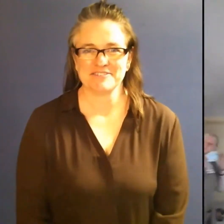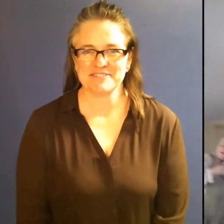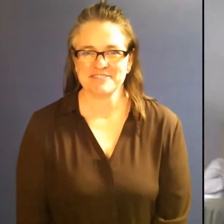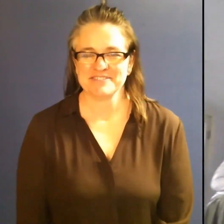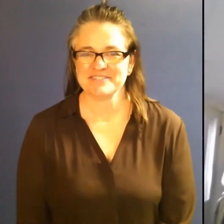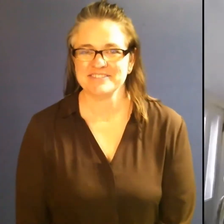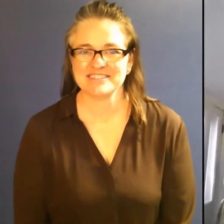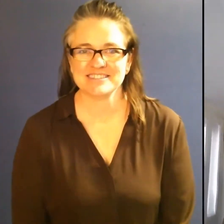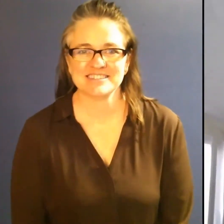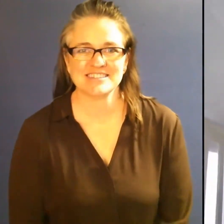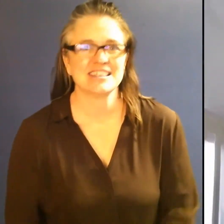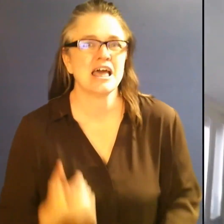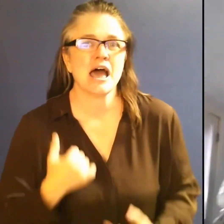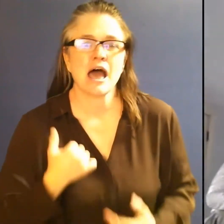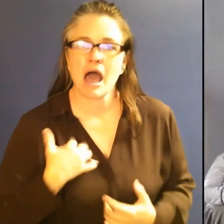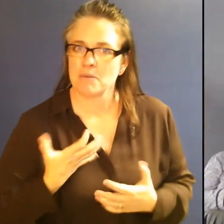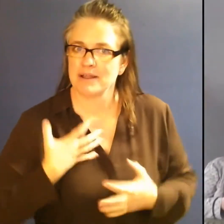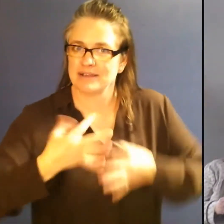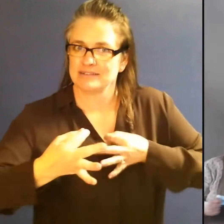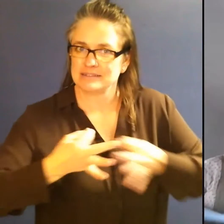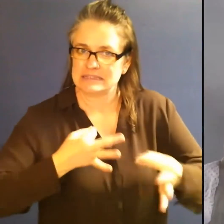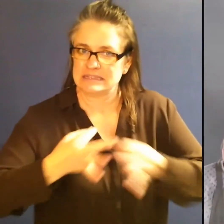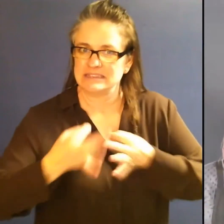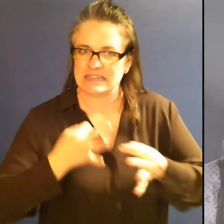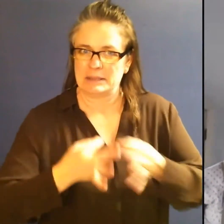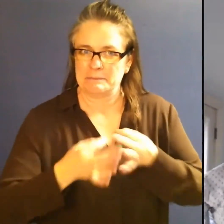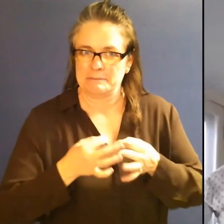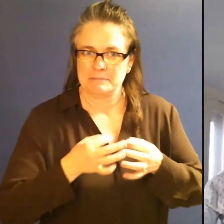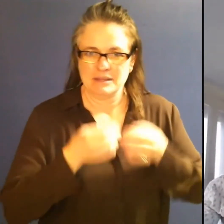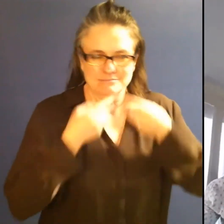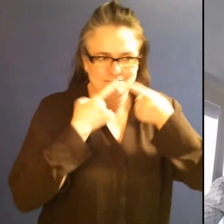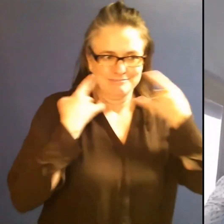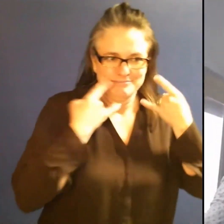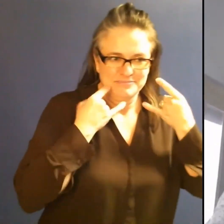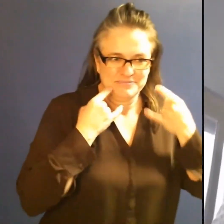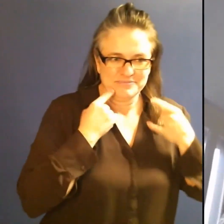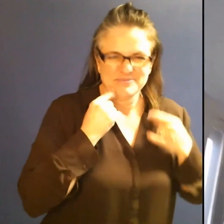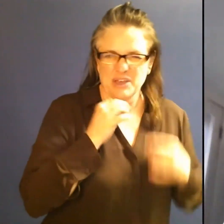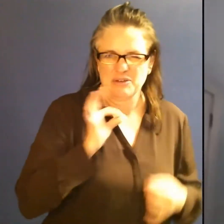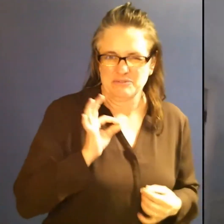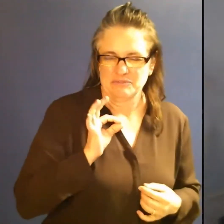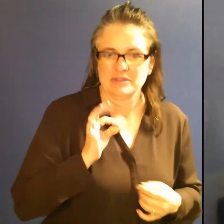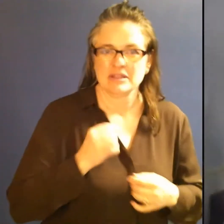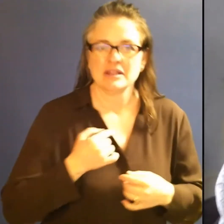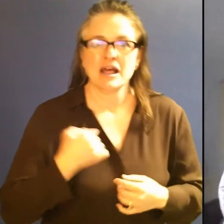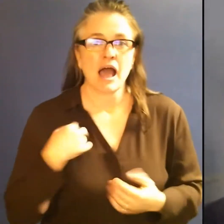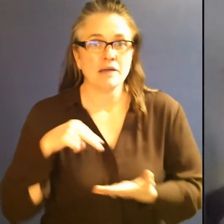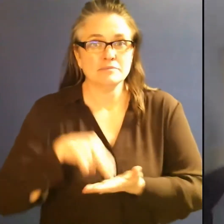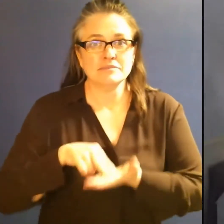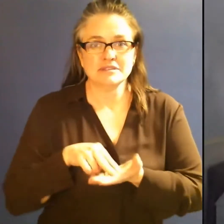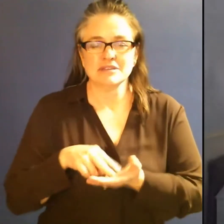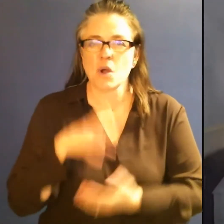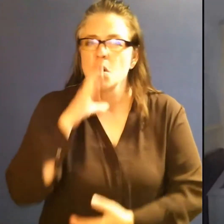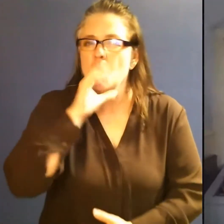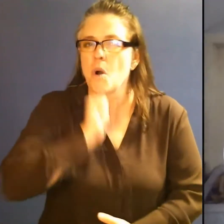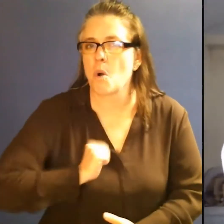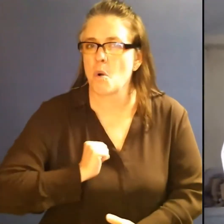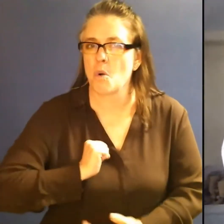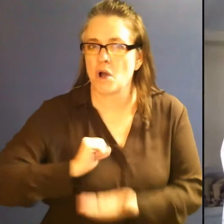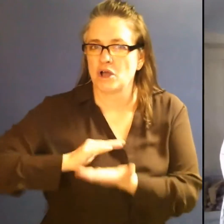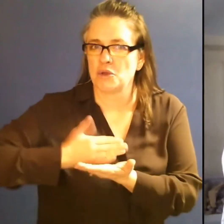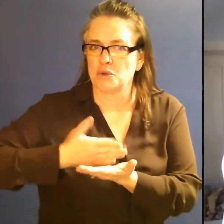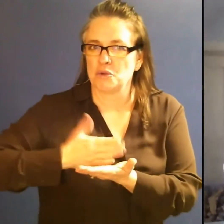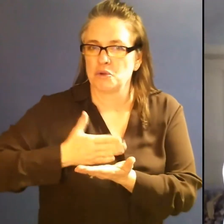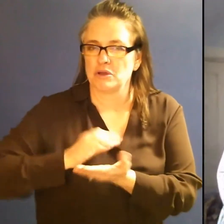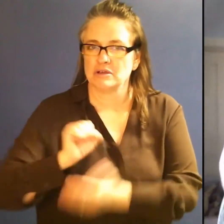I'm going to tell you a little bit about the stove. I'm going to take this off for just a minute while I'm by the stove over here. I'm standing by an old cook stove.